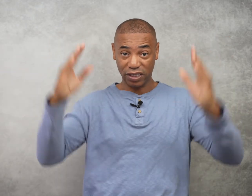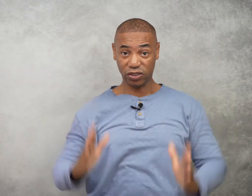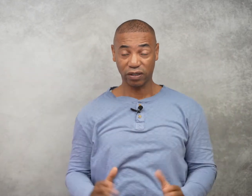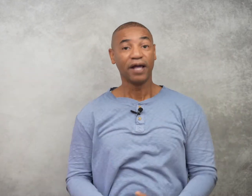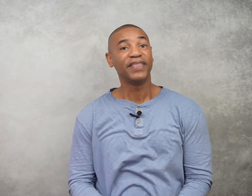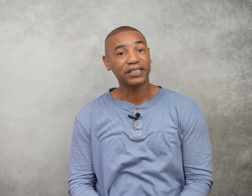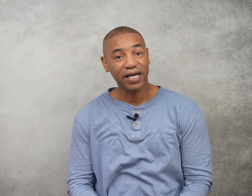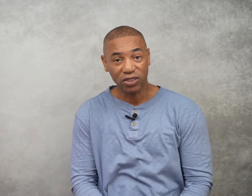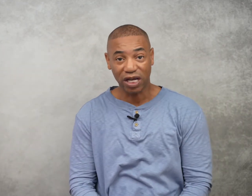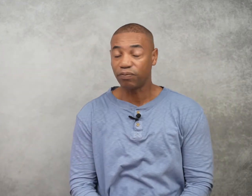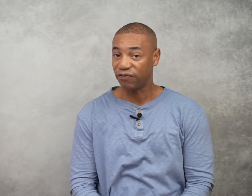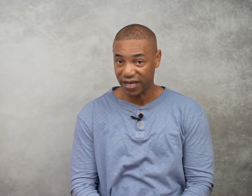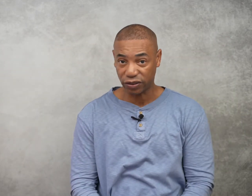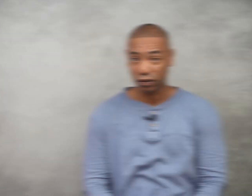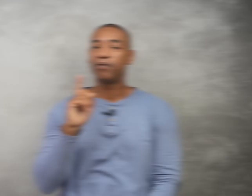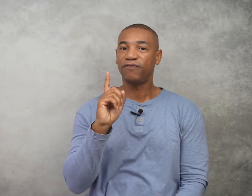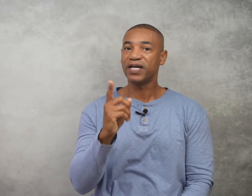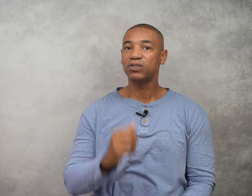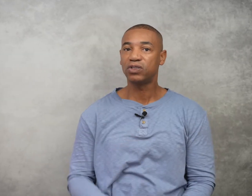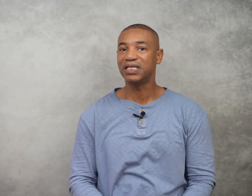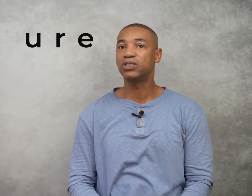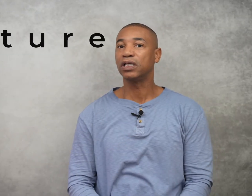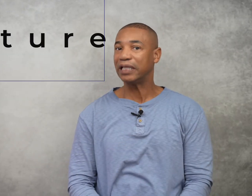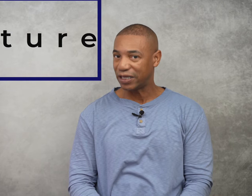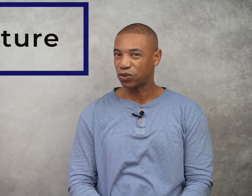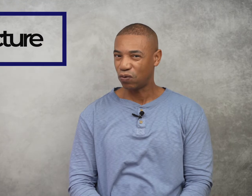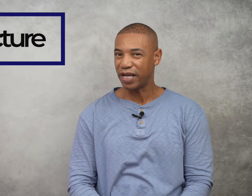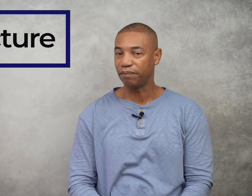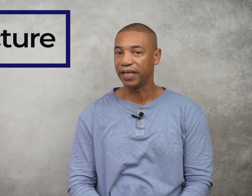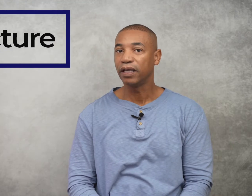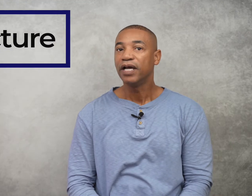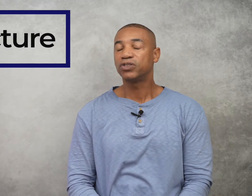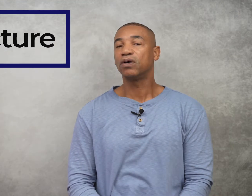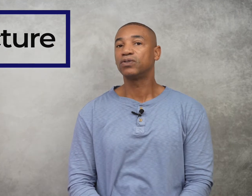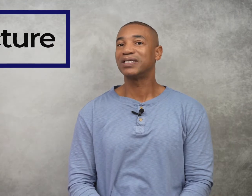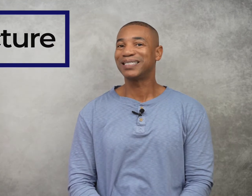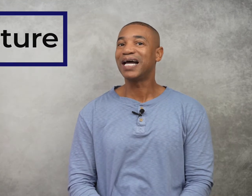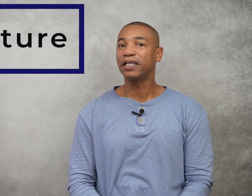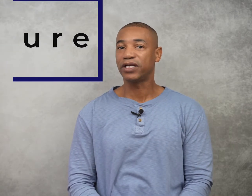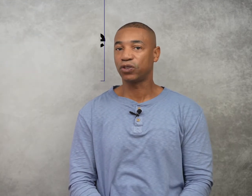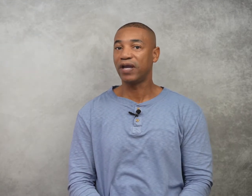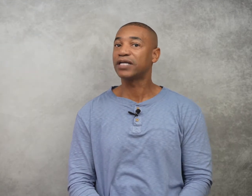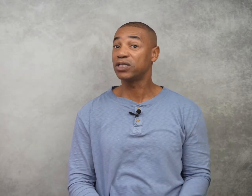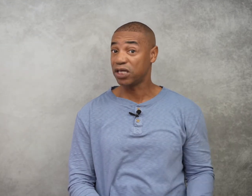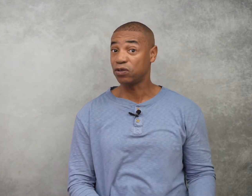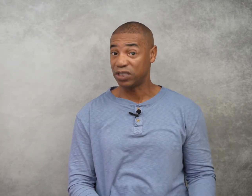teacher. That's how you sign professor. Professors tend to lecture quite a bit. So to sign lecture, you actually take your